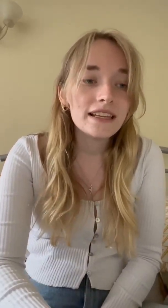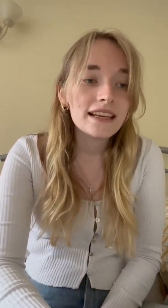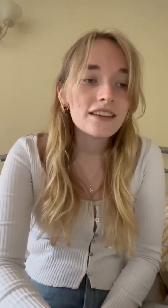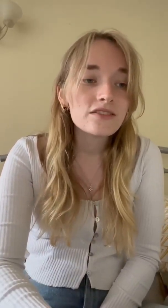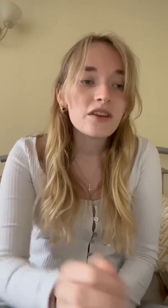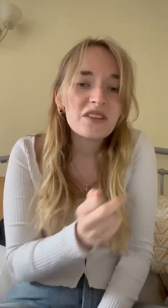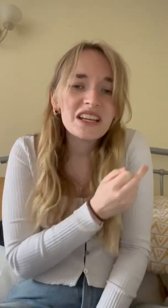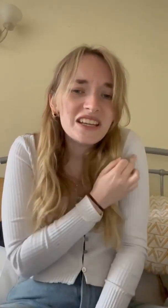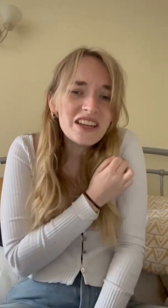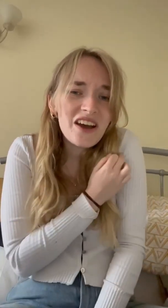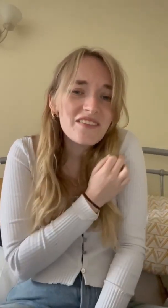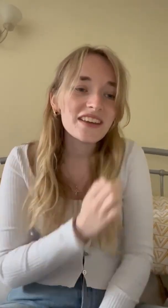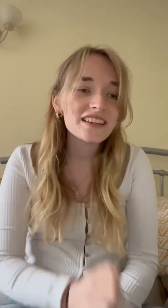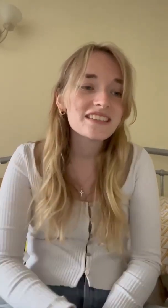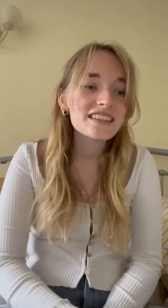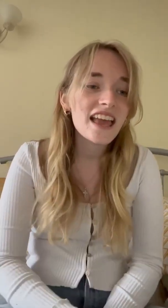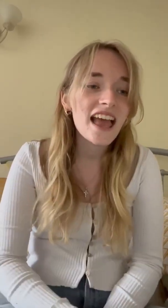feeling, so nervous. And then